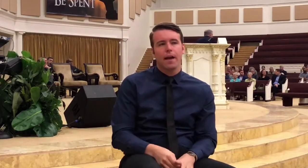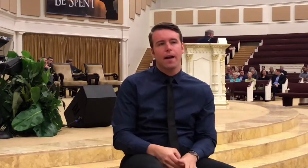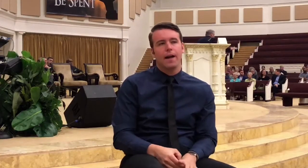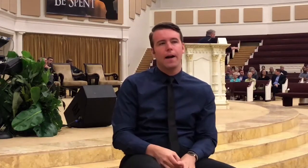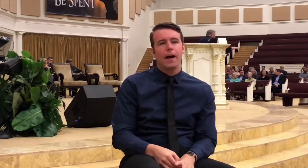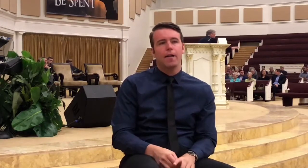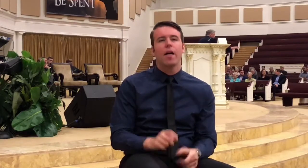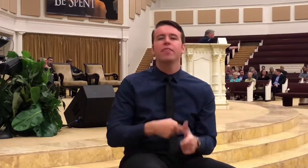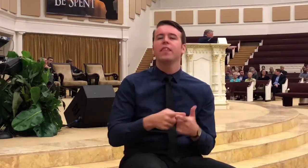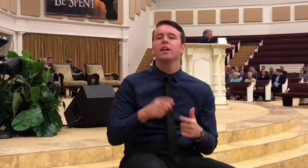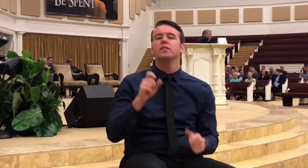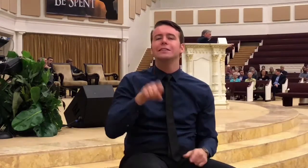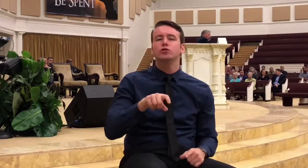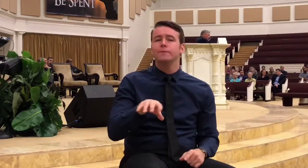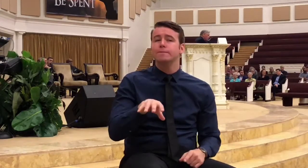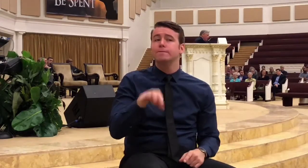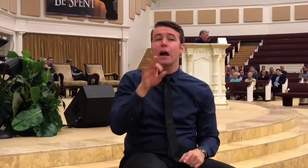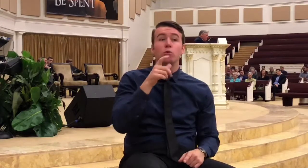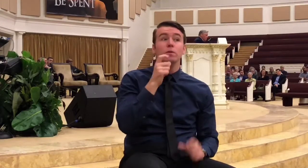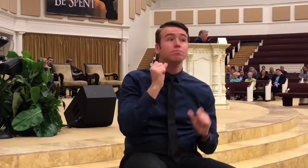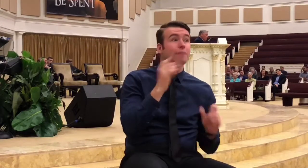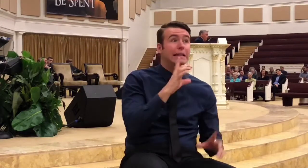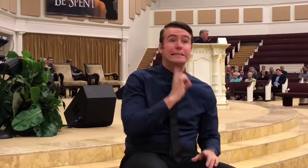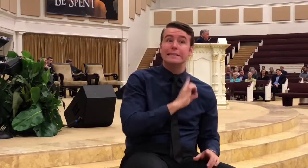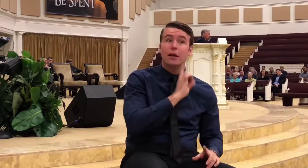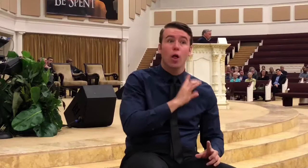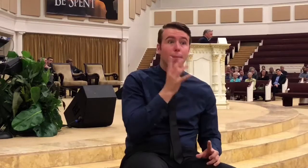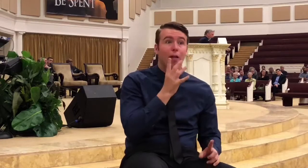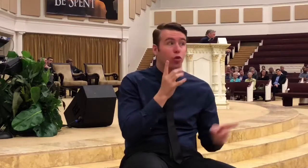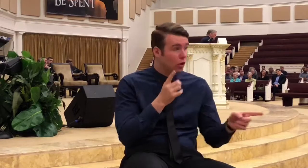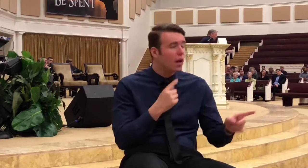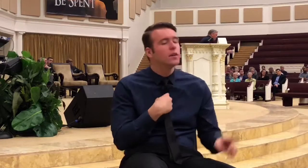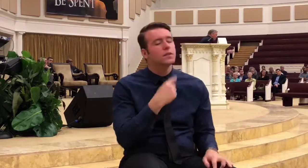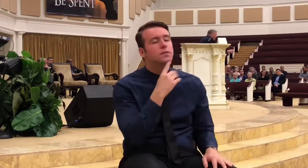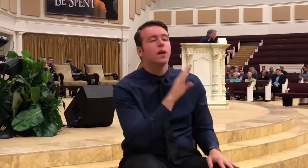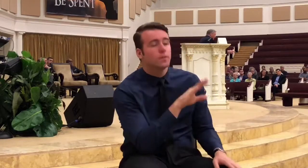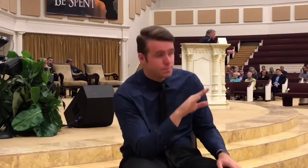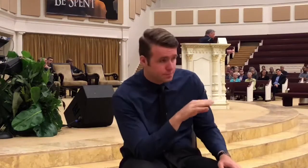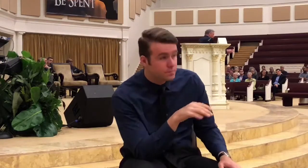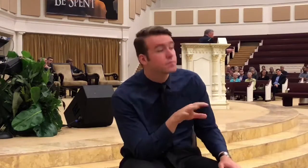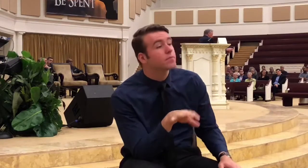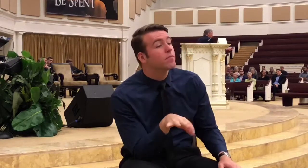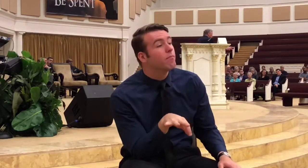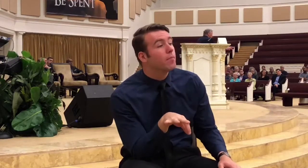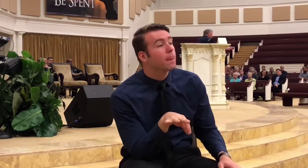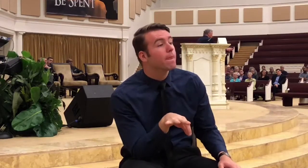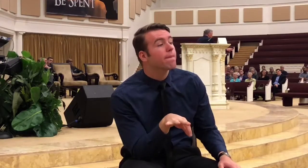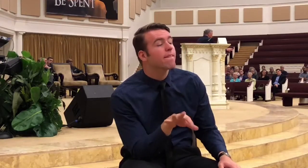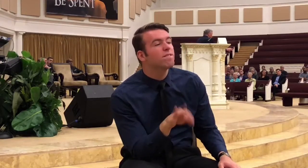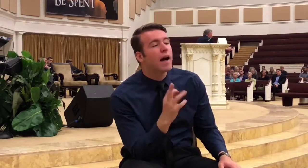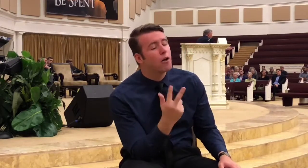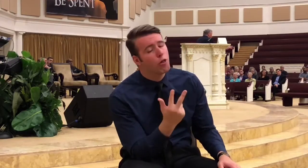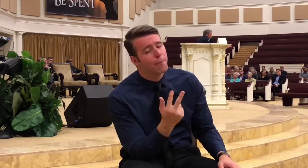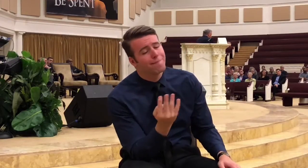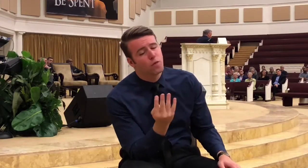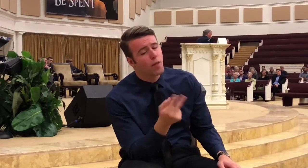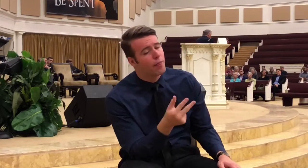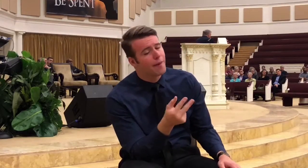And then finding people. There's single mothers that I've told before. Said, look, find three or